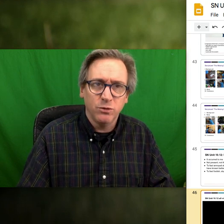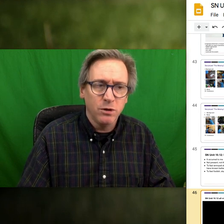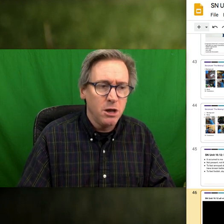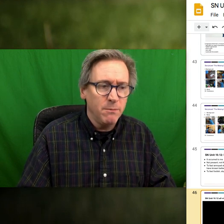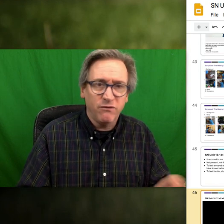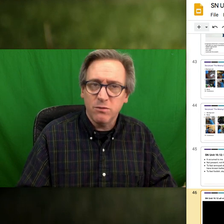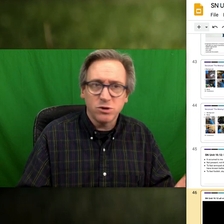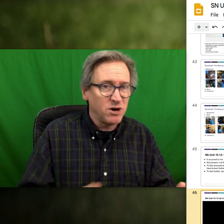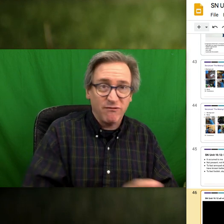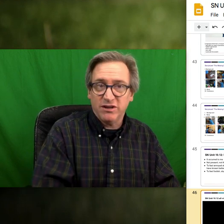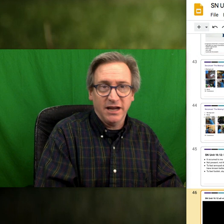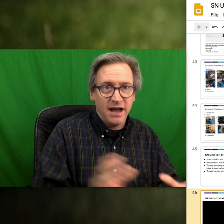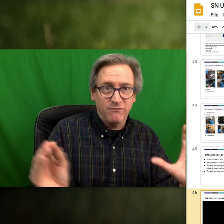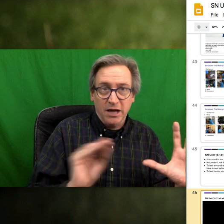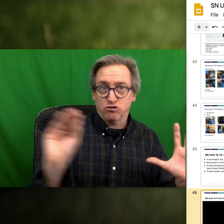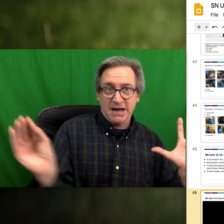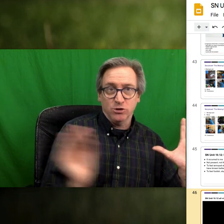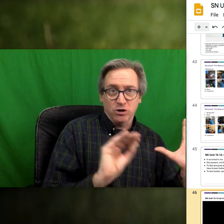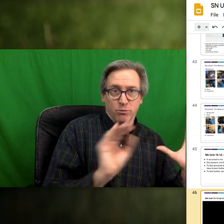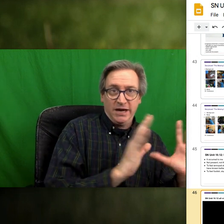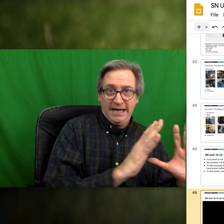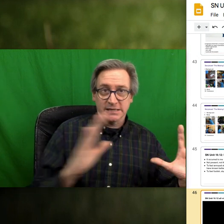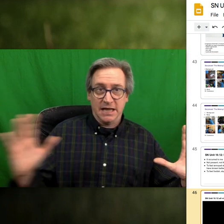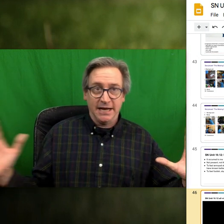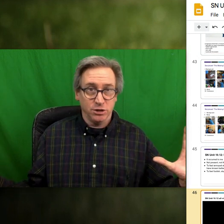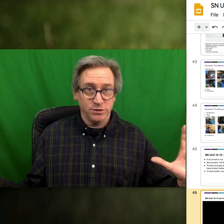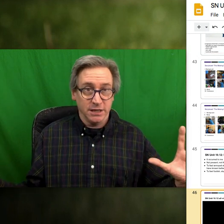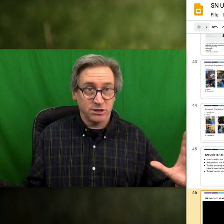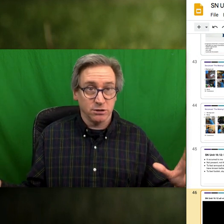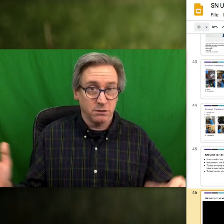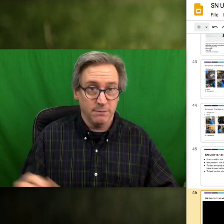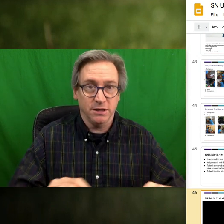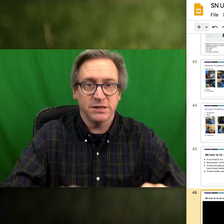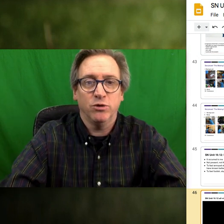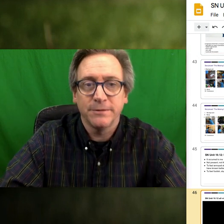review, but for the most part, everything I've tried to incorporate in the slideshows and the